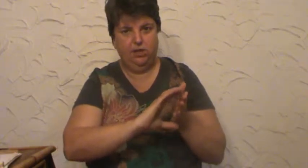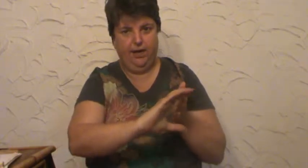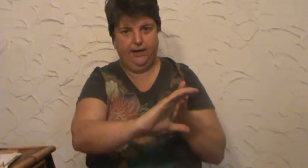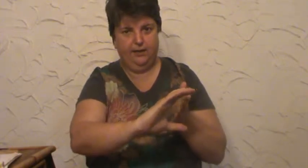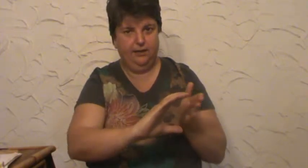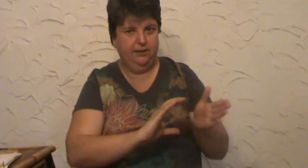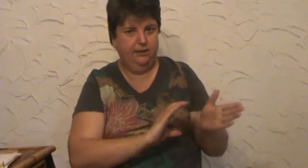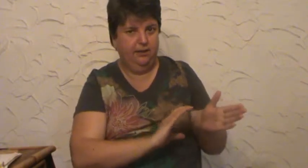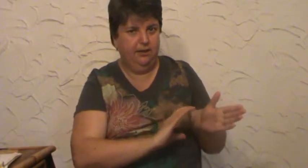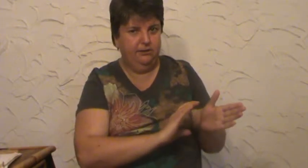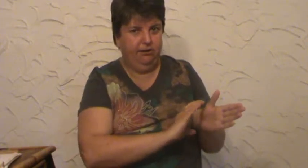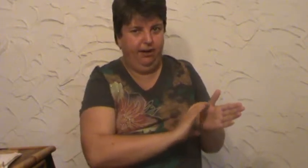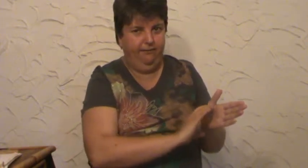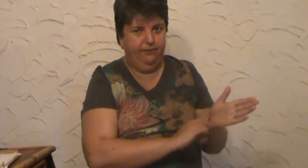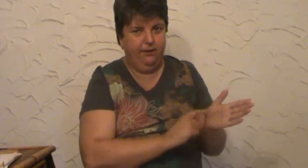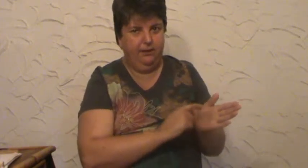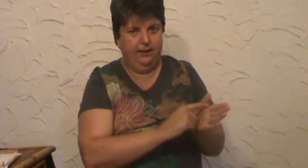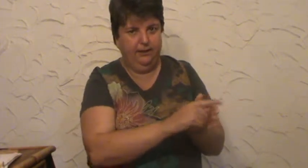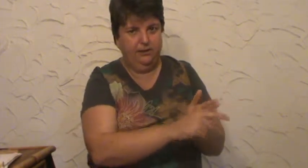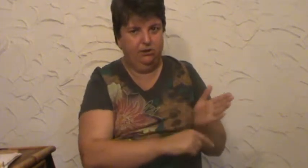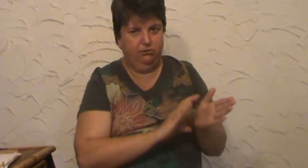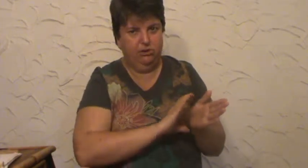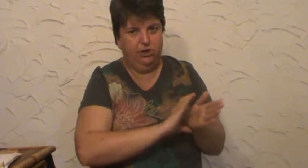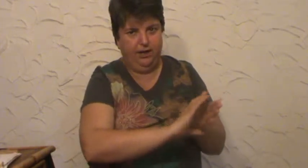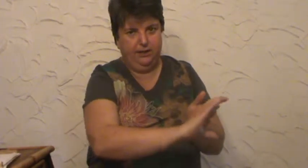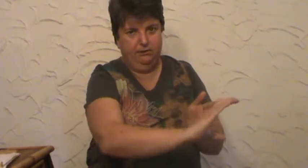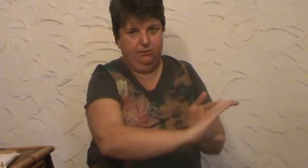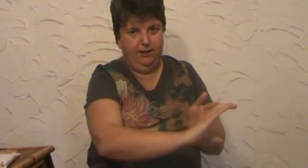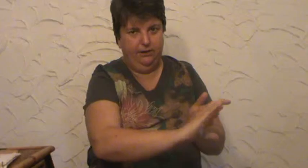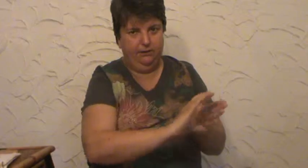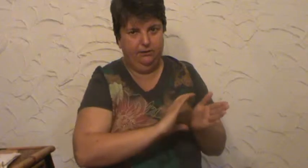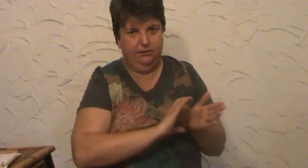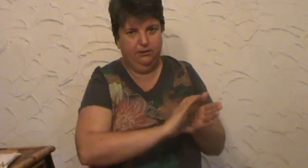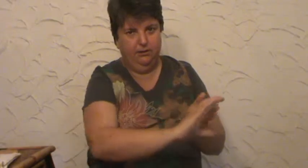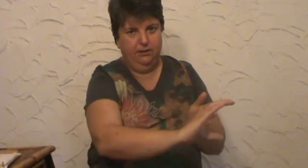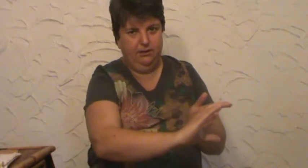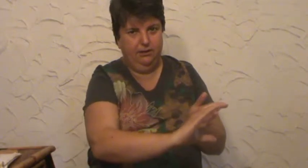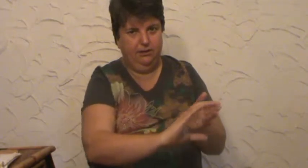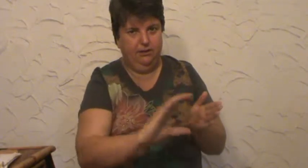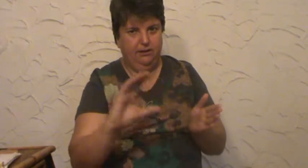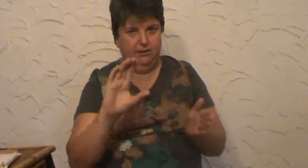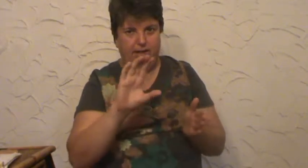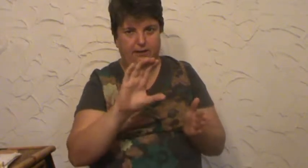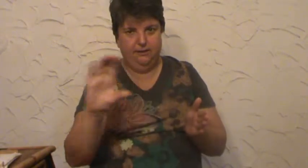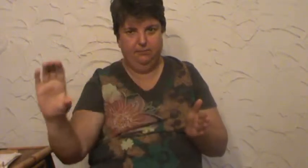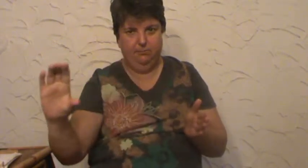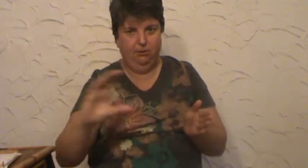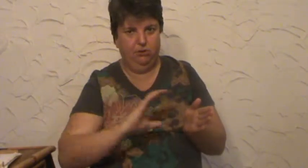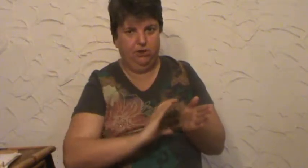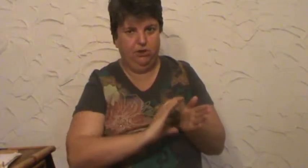check. So you have, like, this is your check right here. And that's this motion.